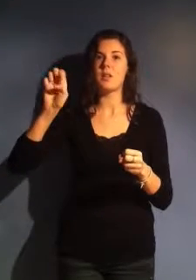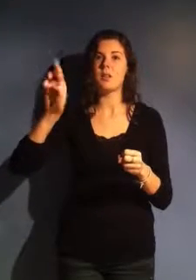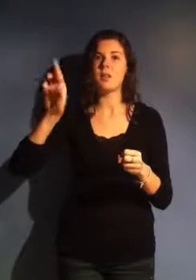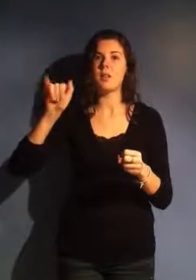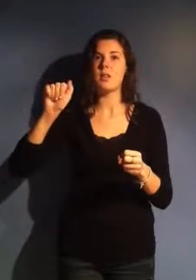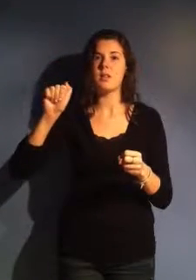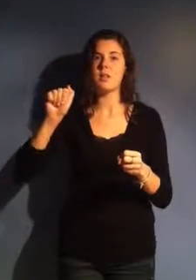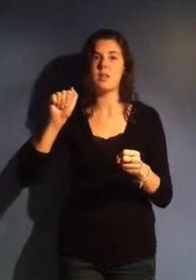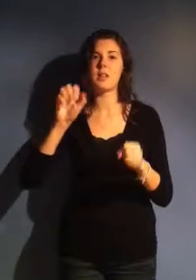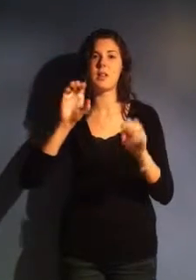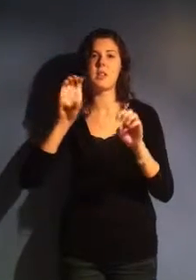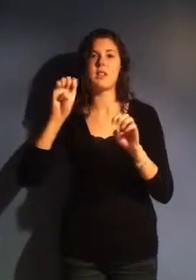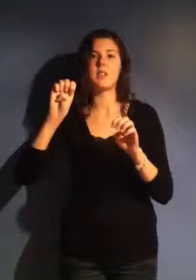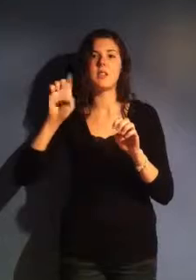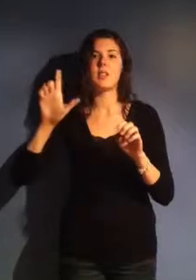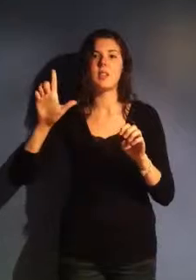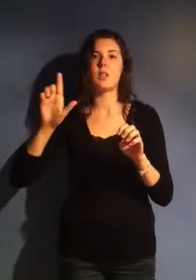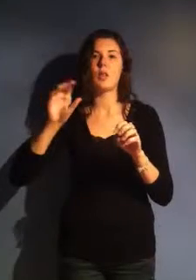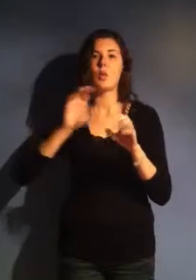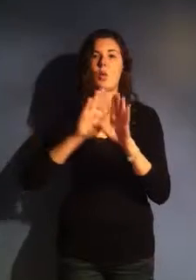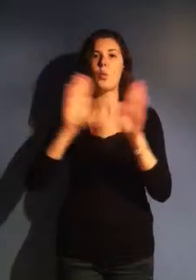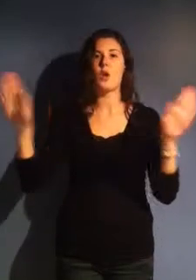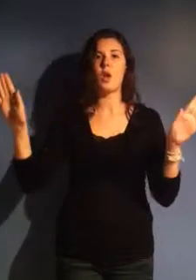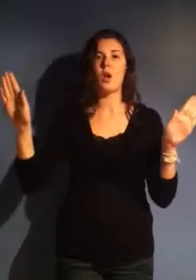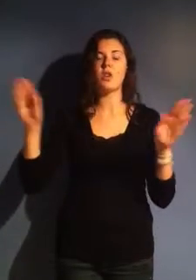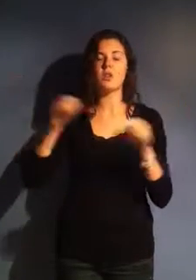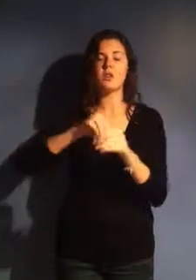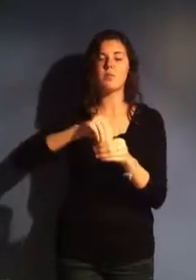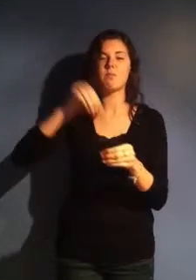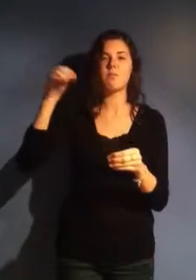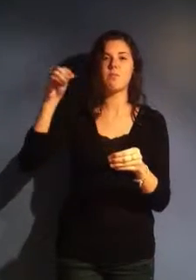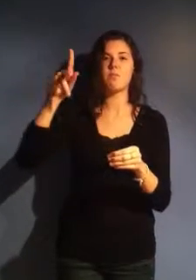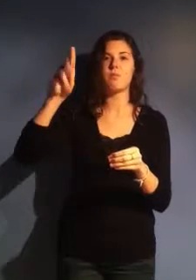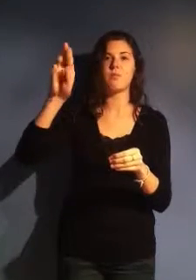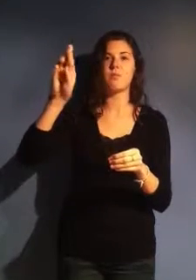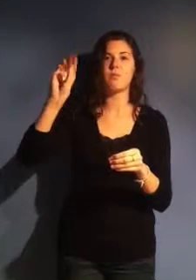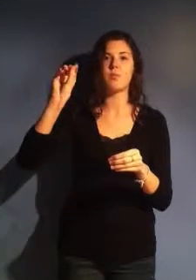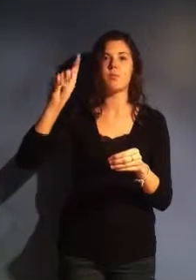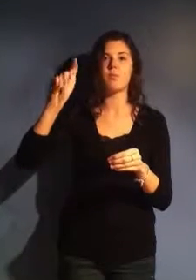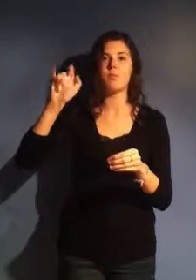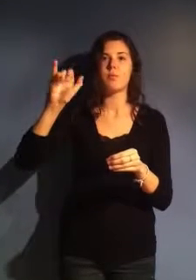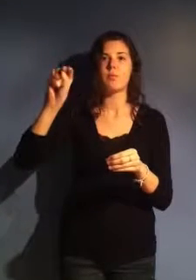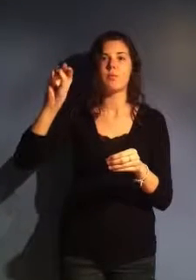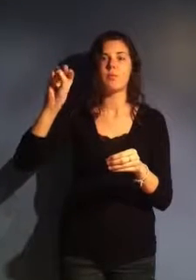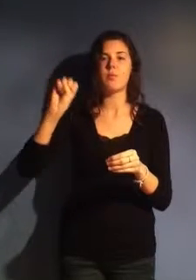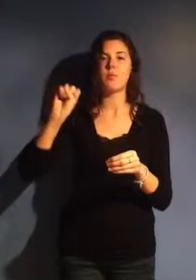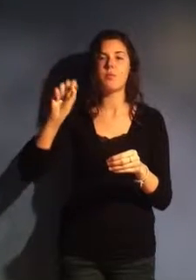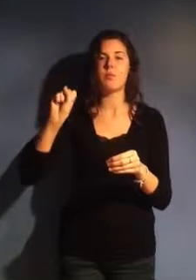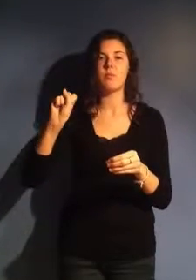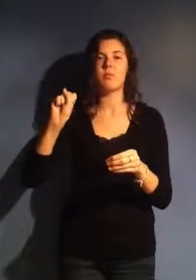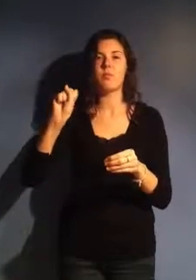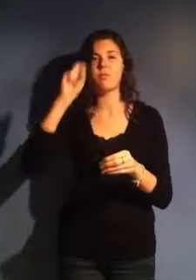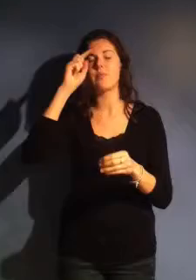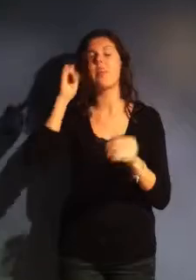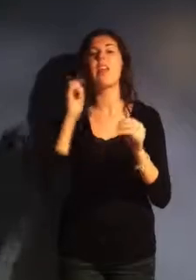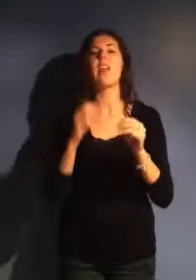removes the proteins and stuff, and then isolate the DNA from that. So what I'm going to